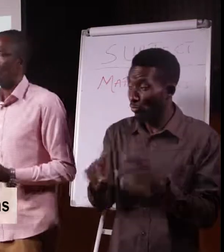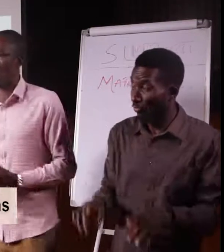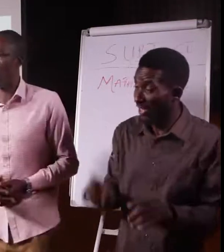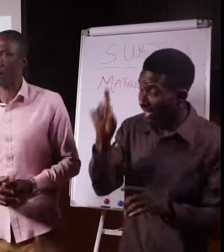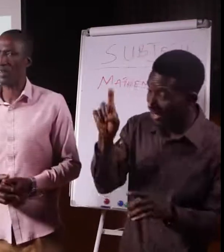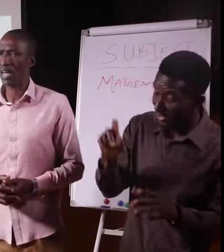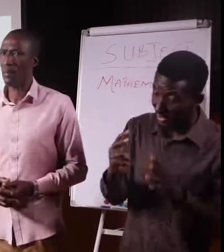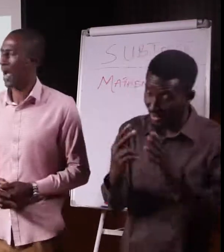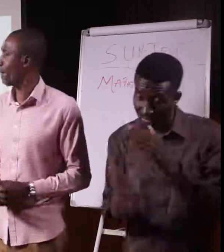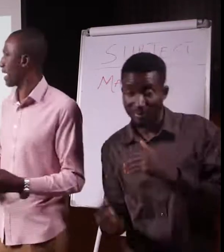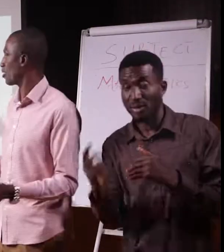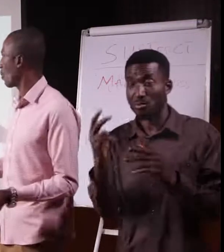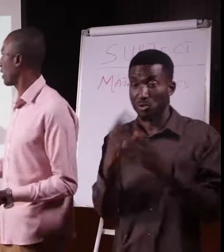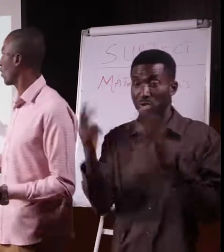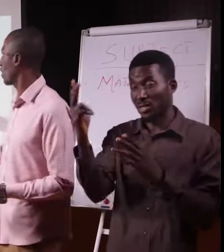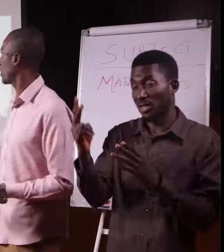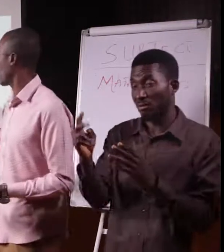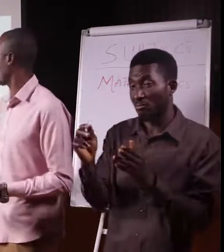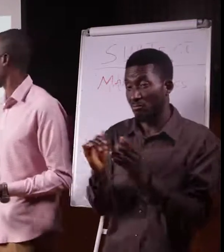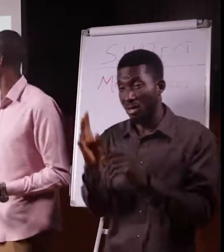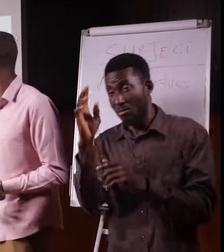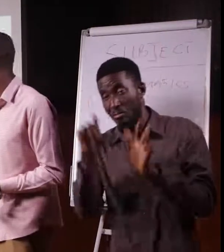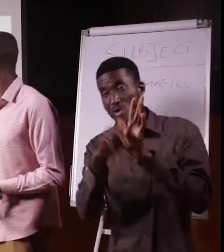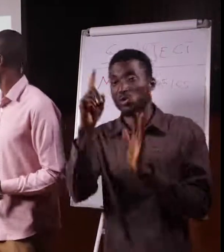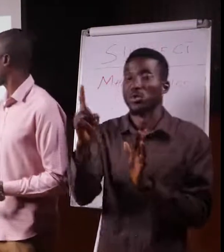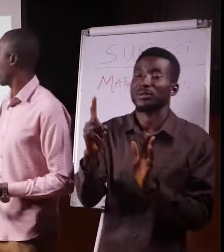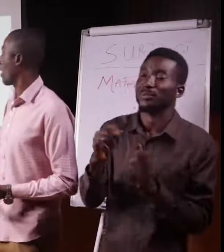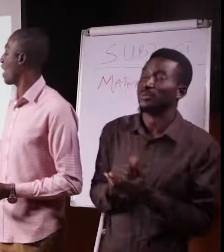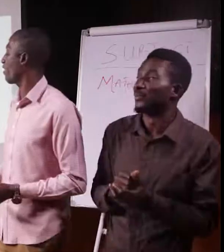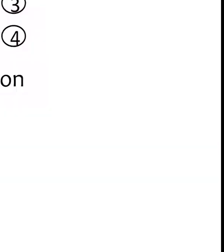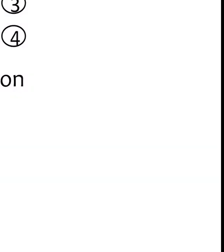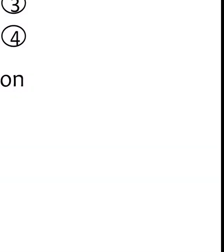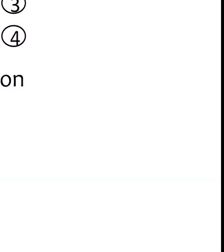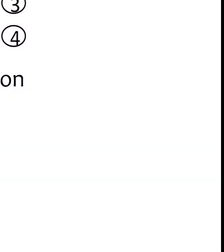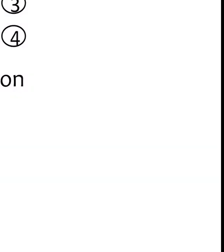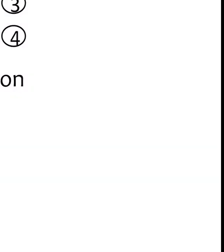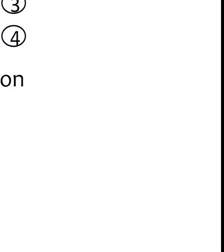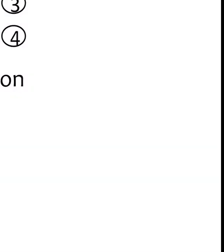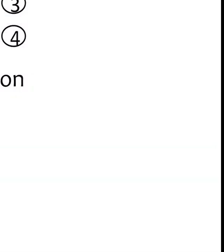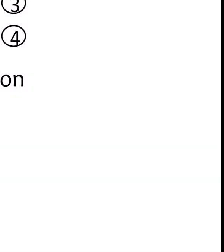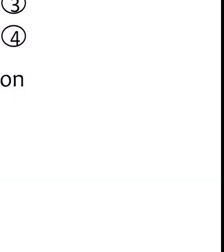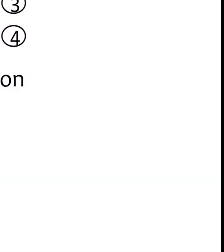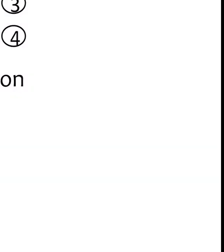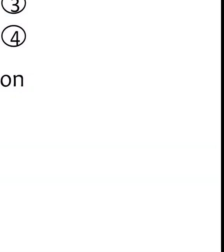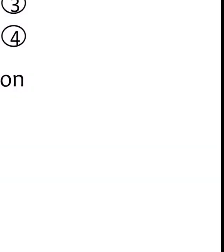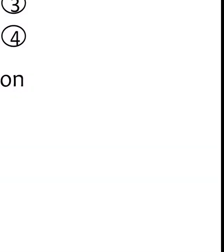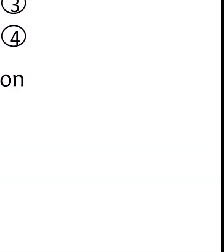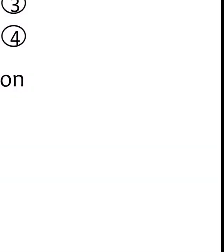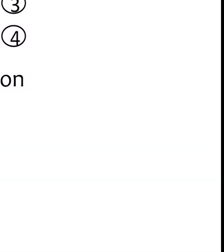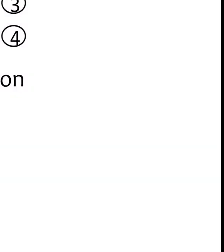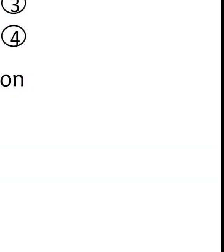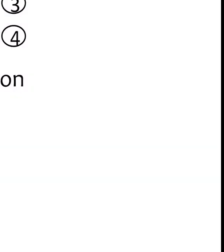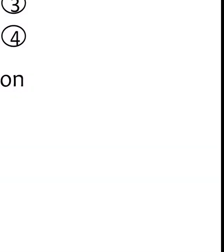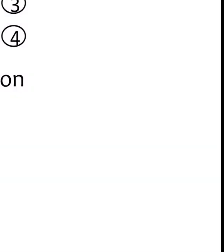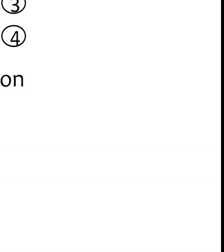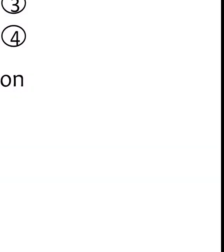x, divide both sides by minus 1, the coefficient of x. So I now have minus x divided by minus 1, and minus